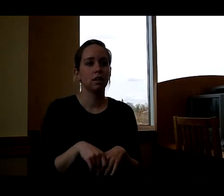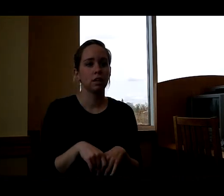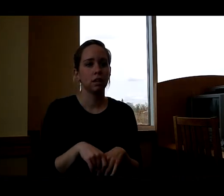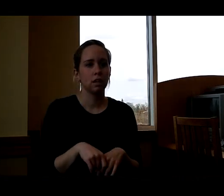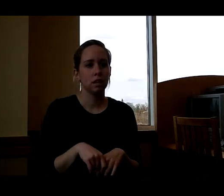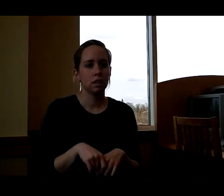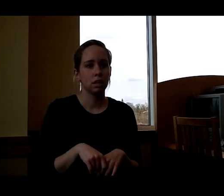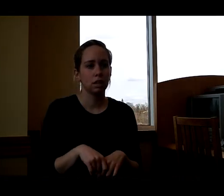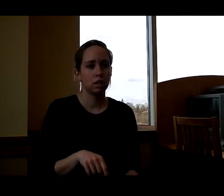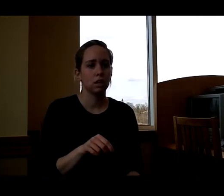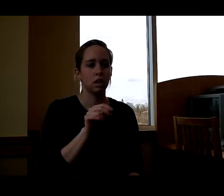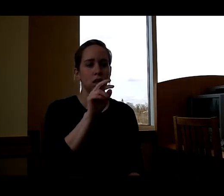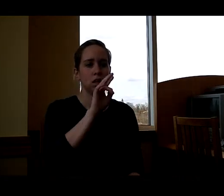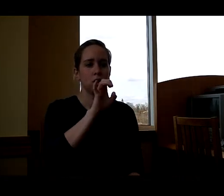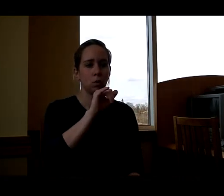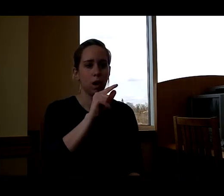basis, relative humidity.